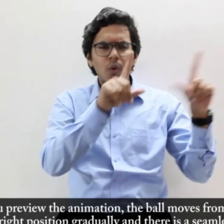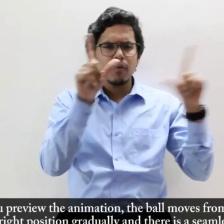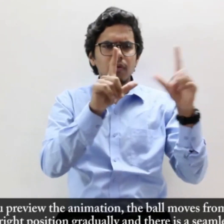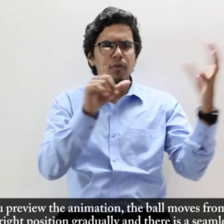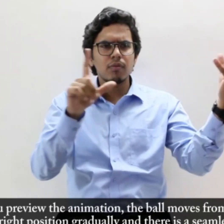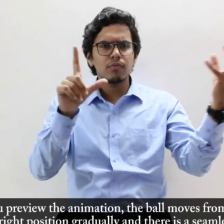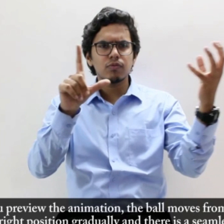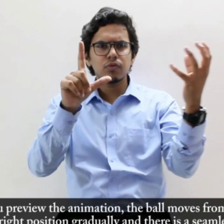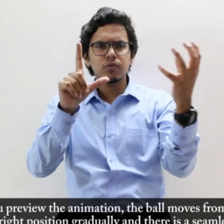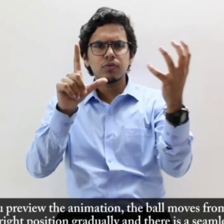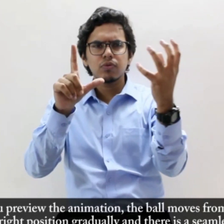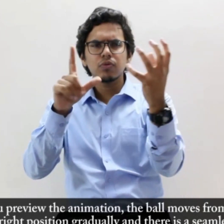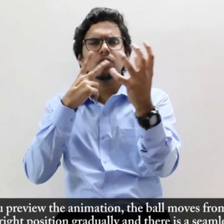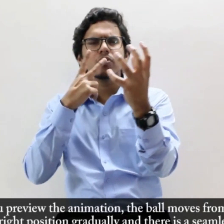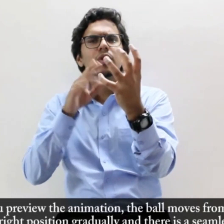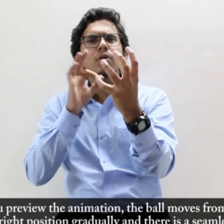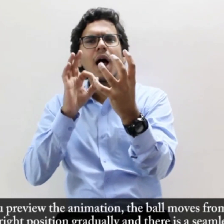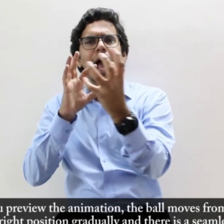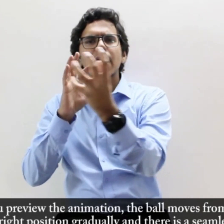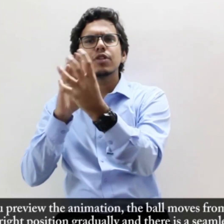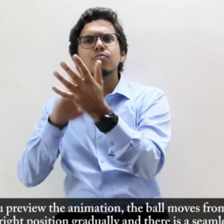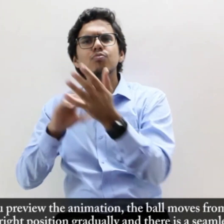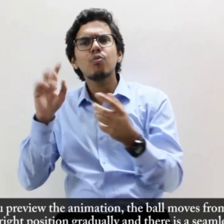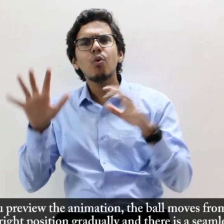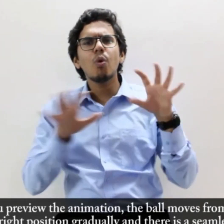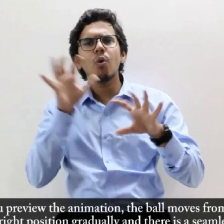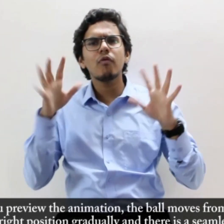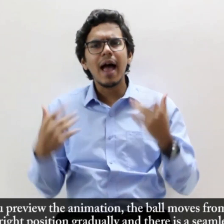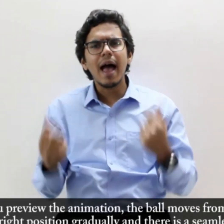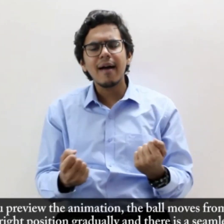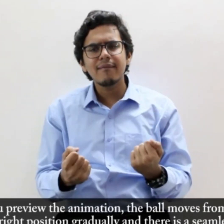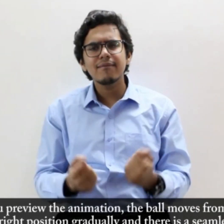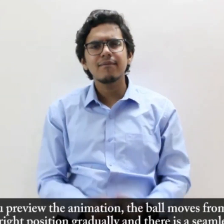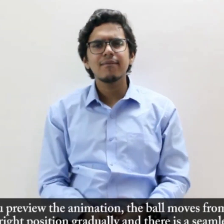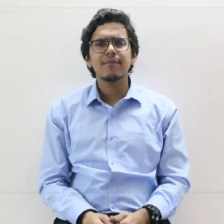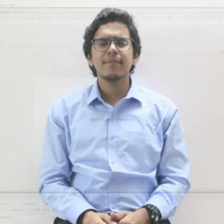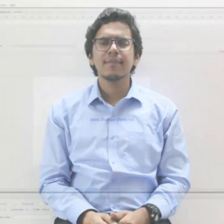position gradually, and there is a seamless movement.